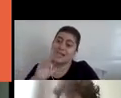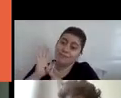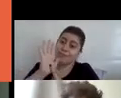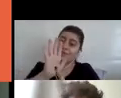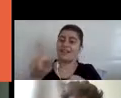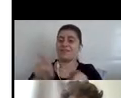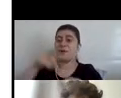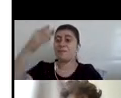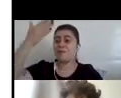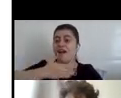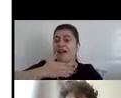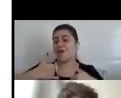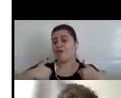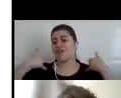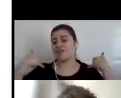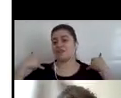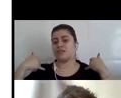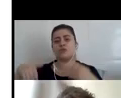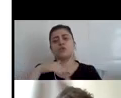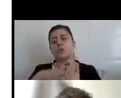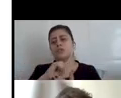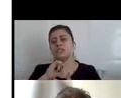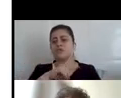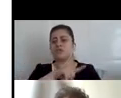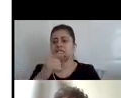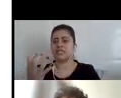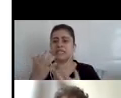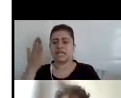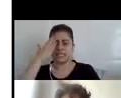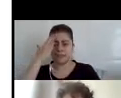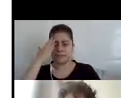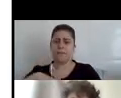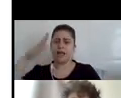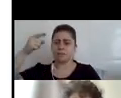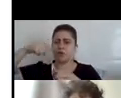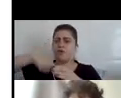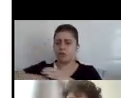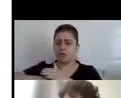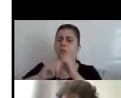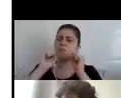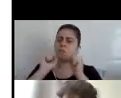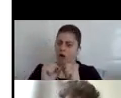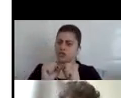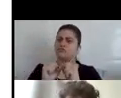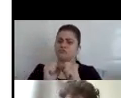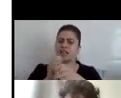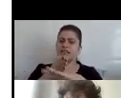it. So to go to the conclusion, I would like to